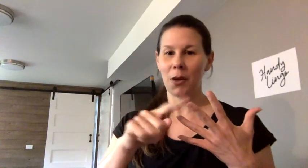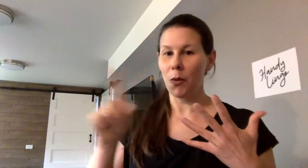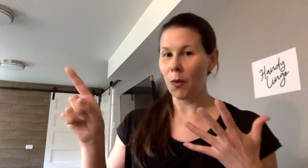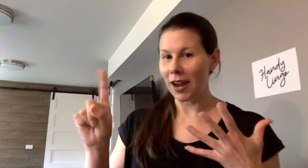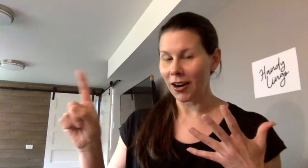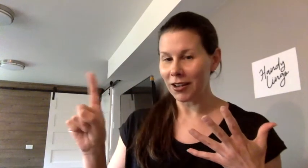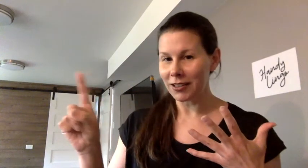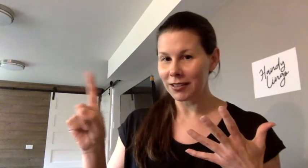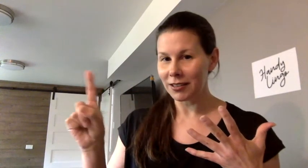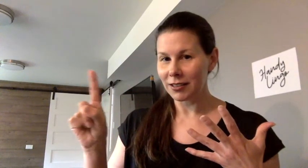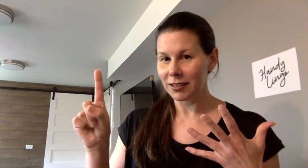where,